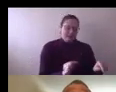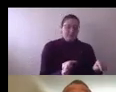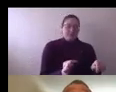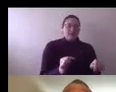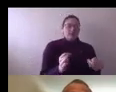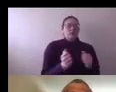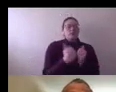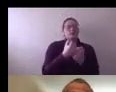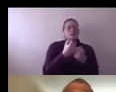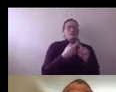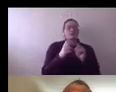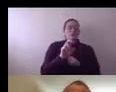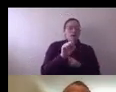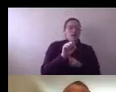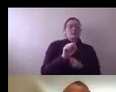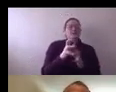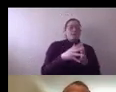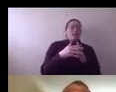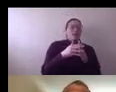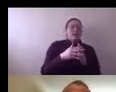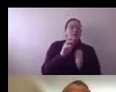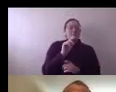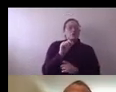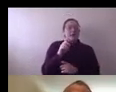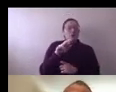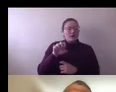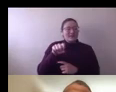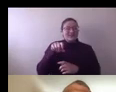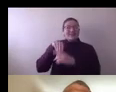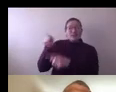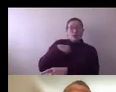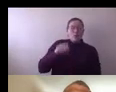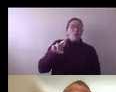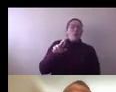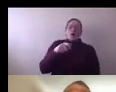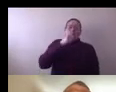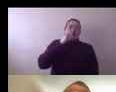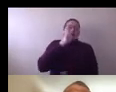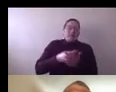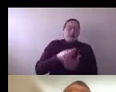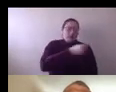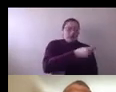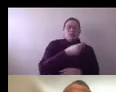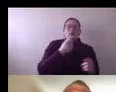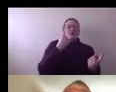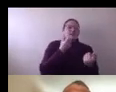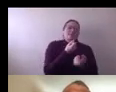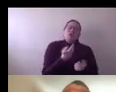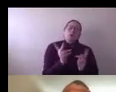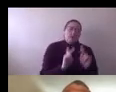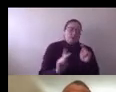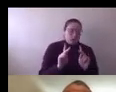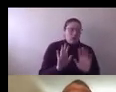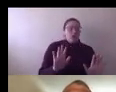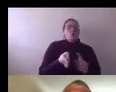of American missionaries in China or private funding, but very few in number. One big